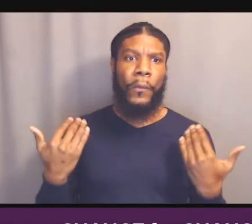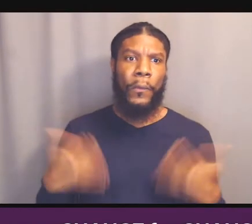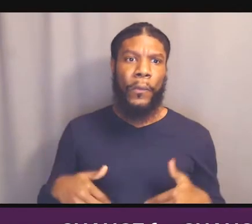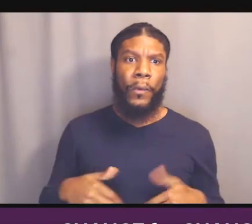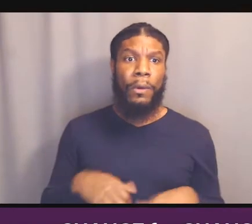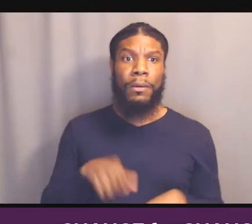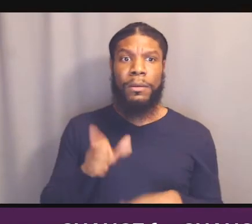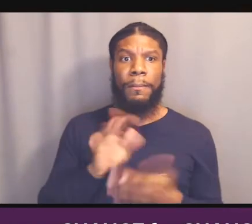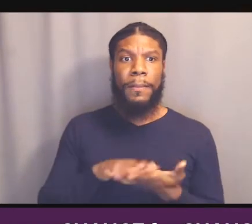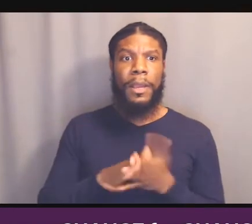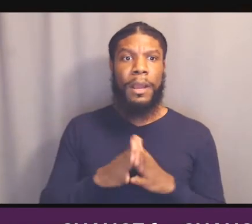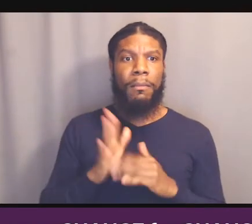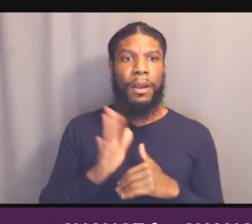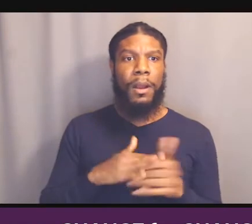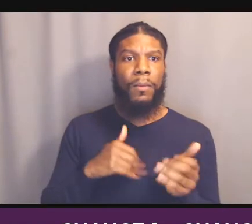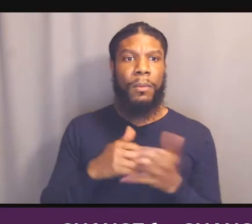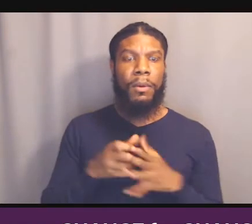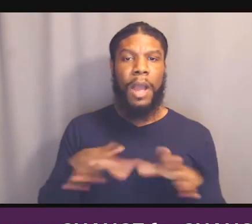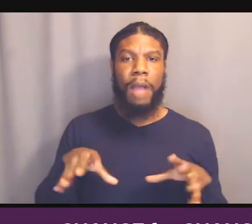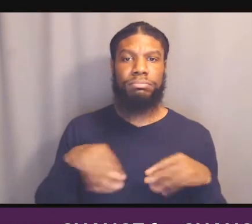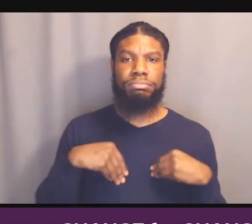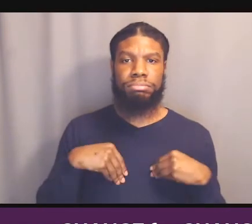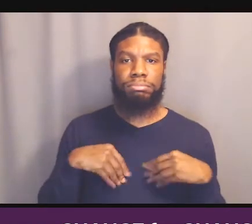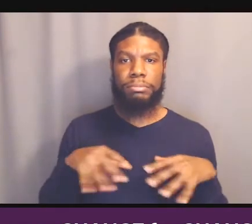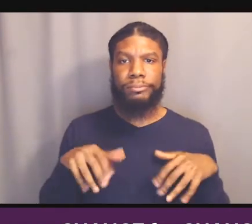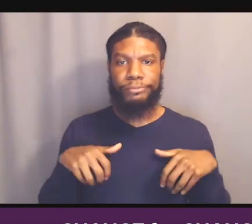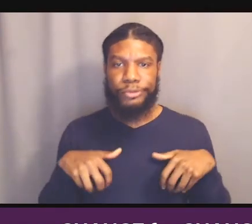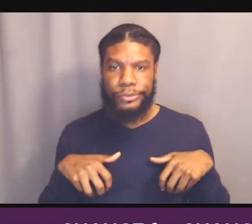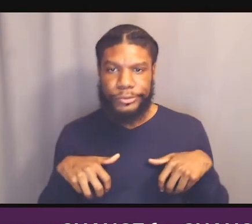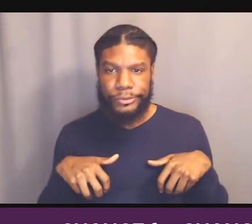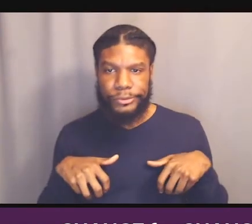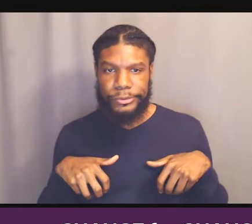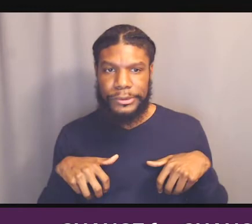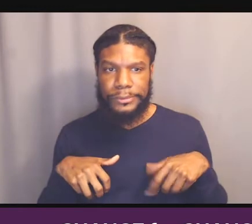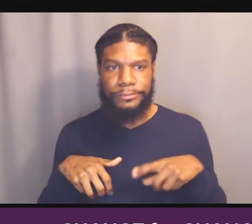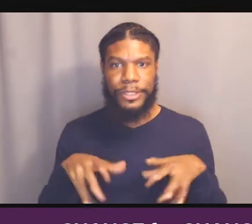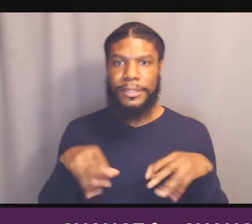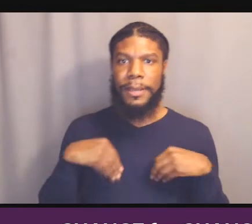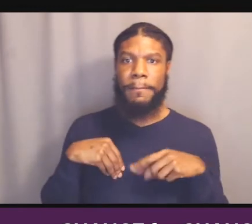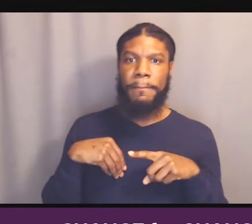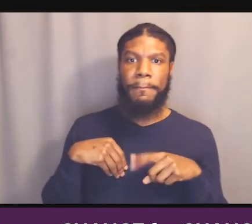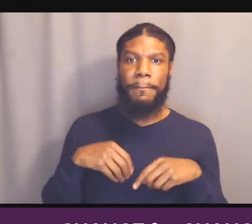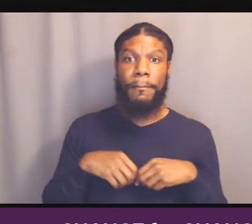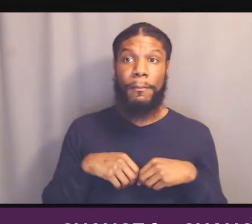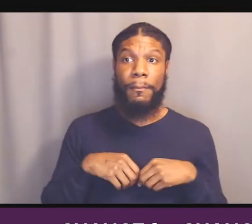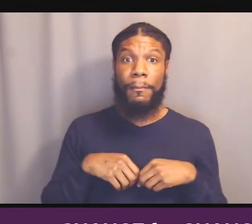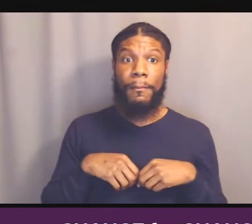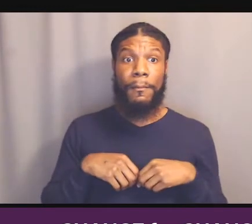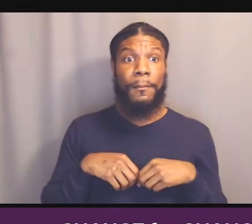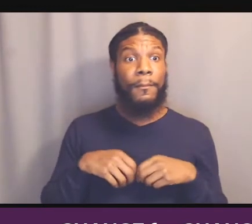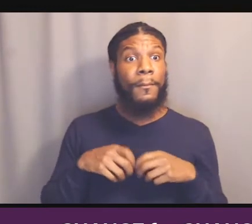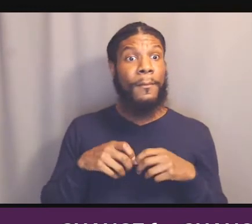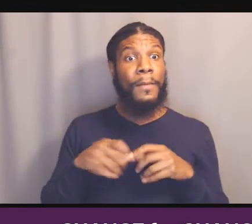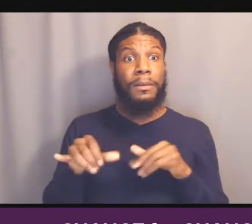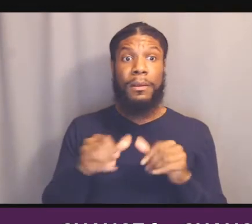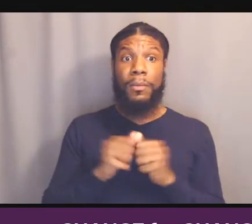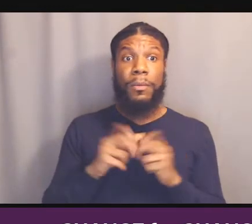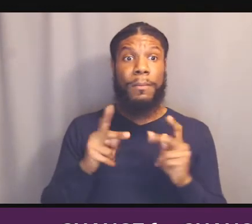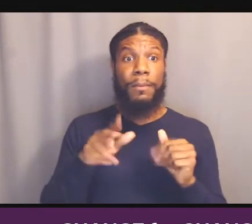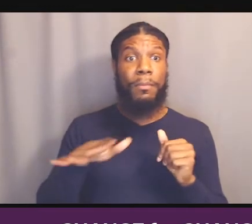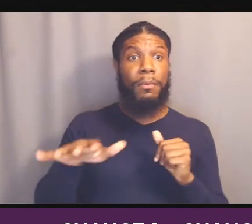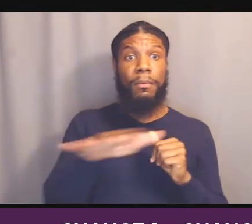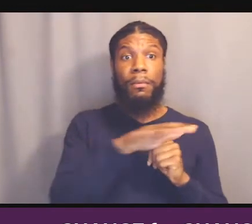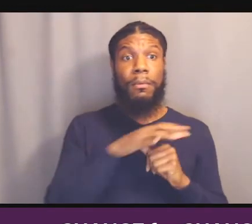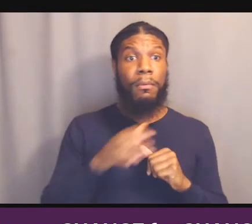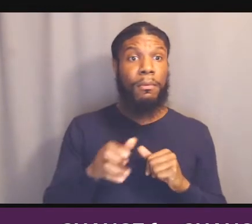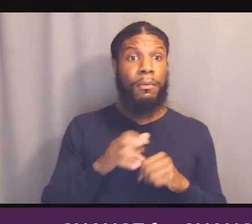become comfortable. Here's the crazy thing. There are some people who've been dysfunctional so long that they think dysfunction